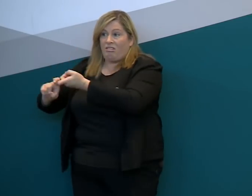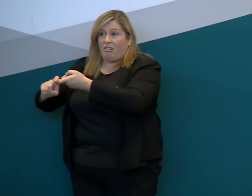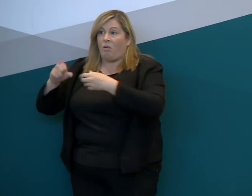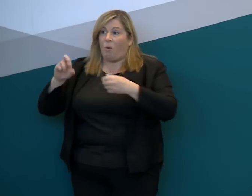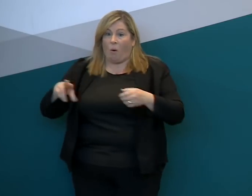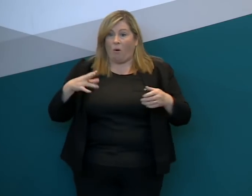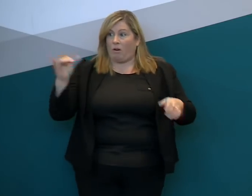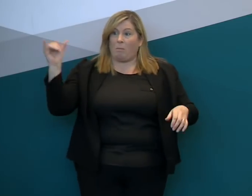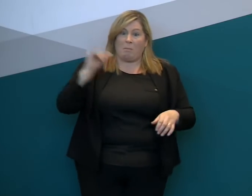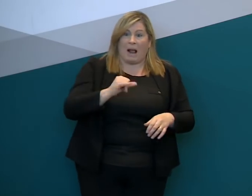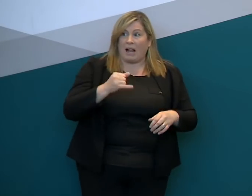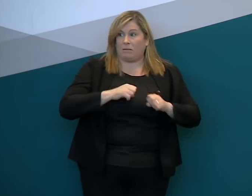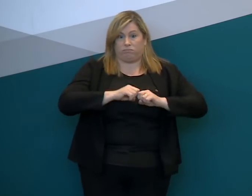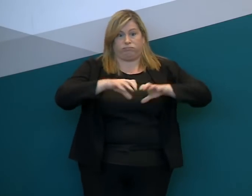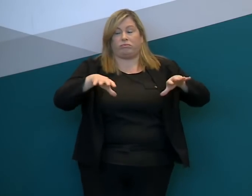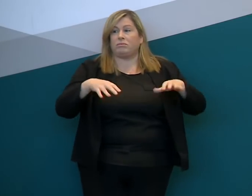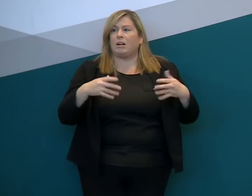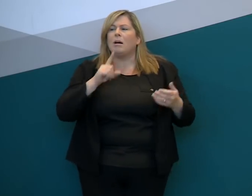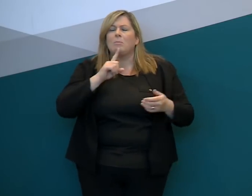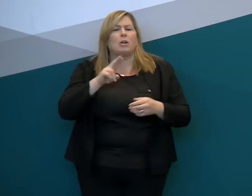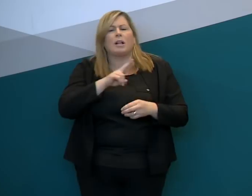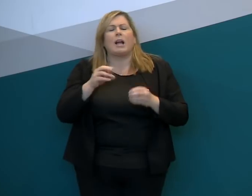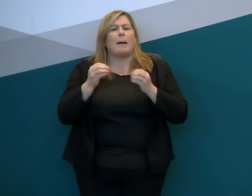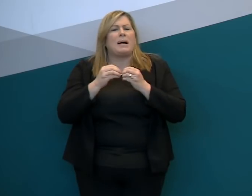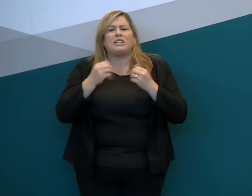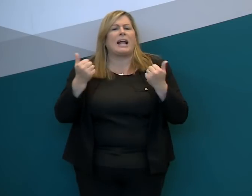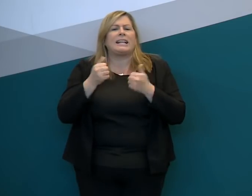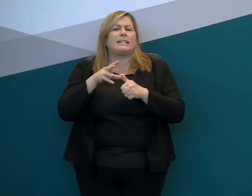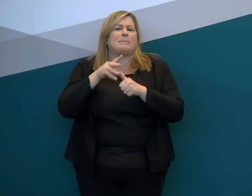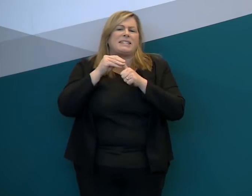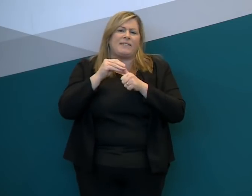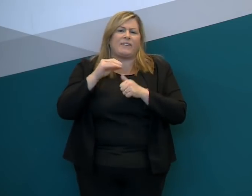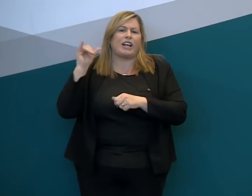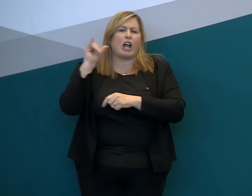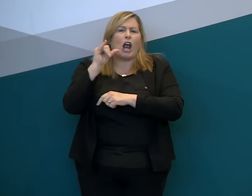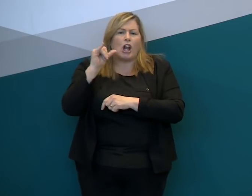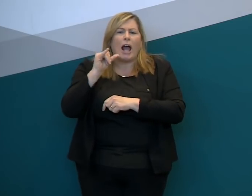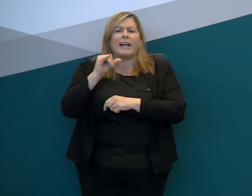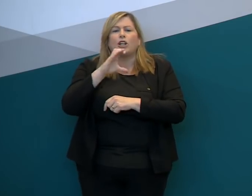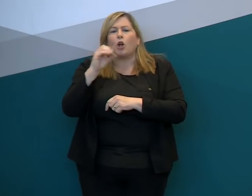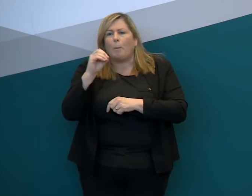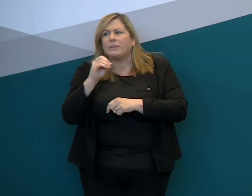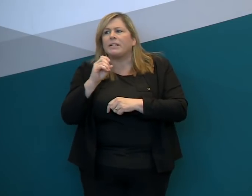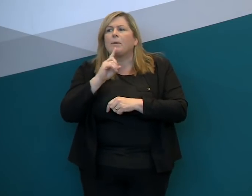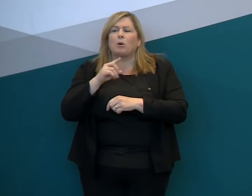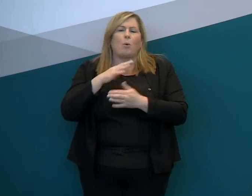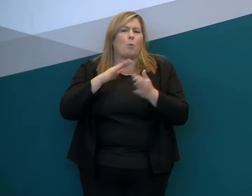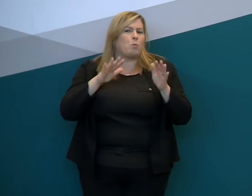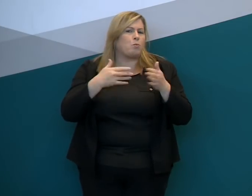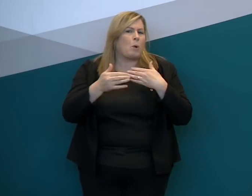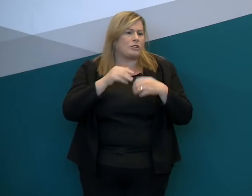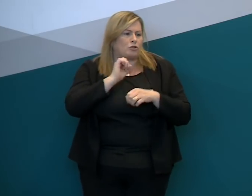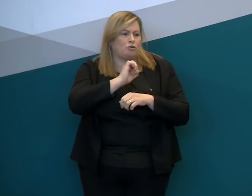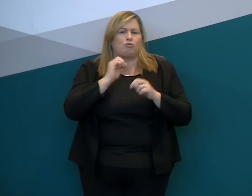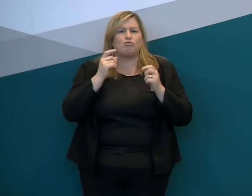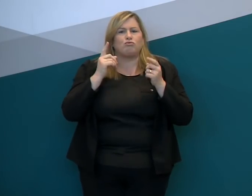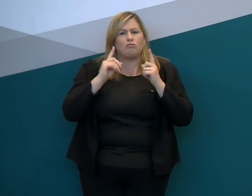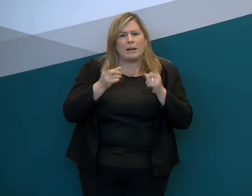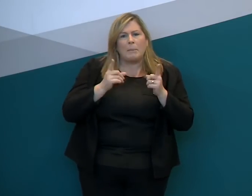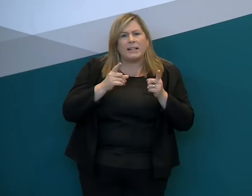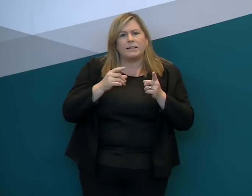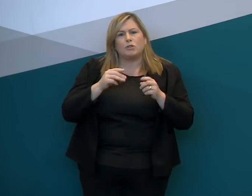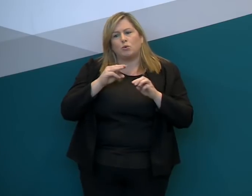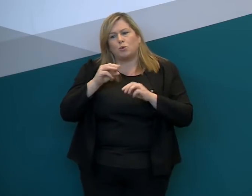not mention any airline in particular, but what would your message be to airlines that are adamant to